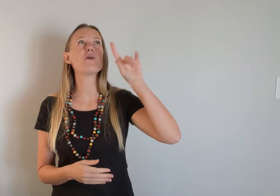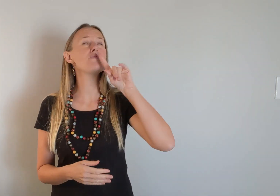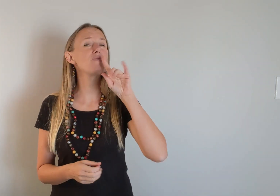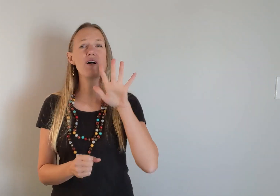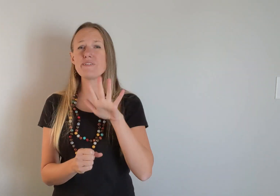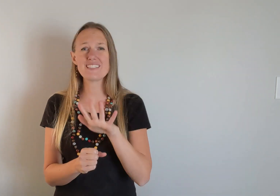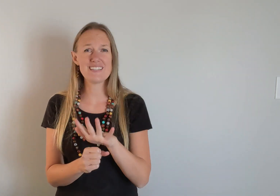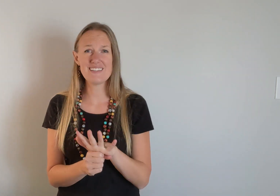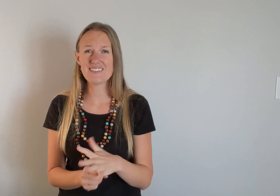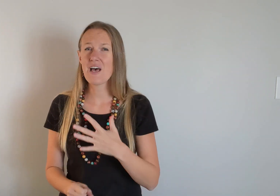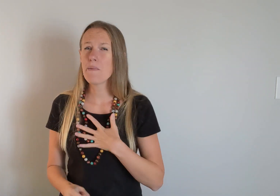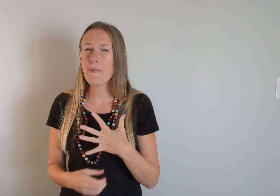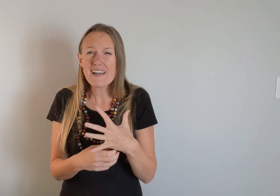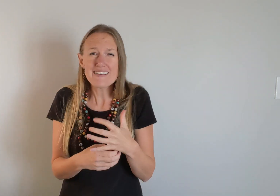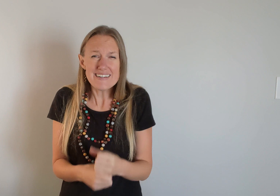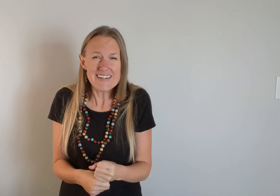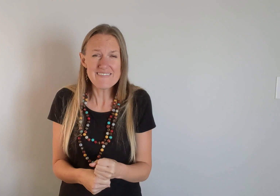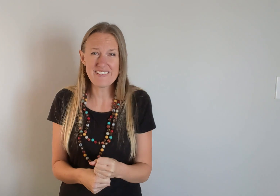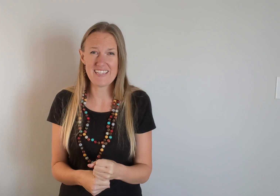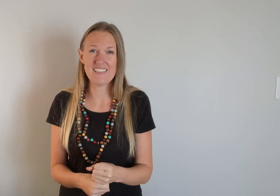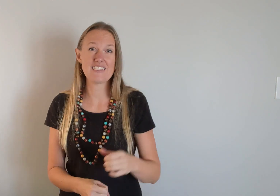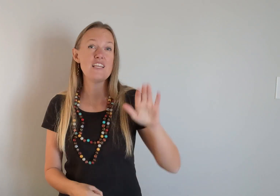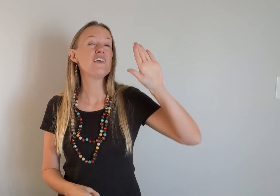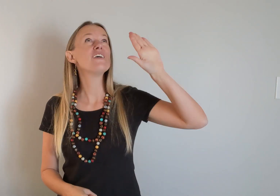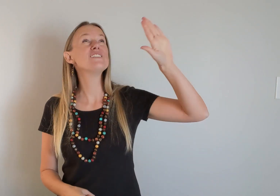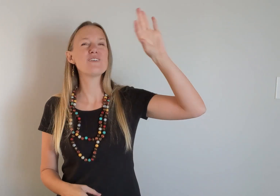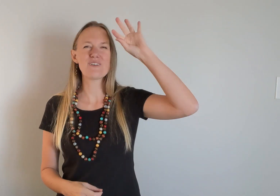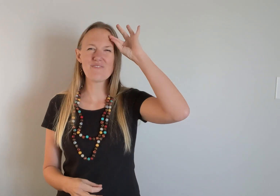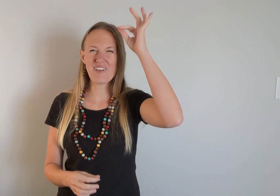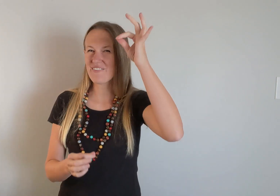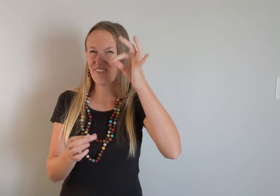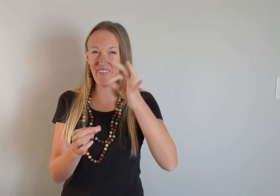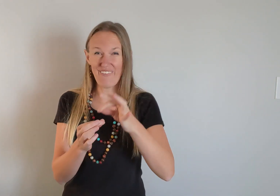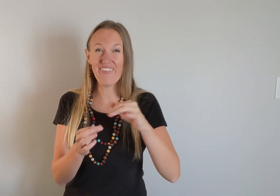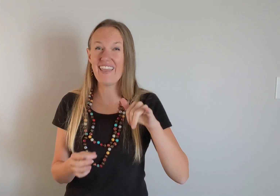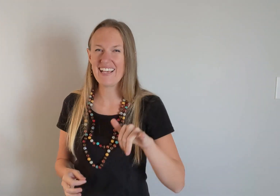your promises. My confidence is your faithfulness.